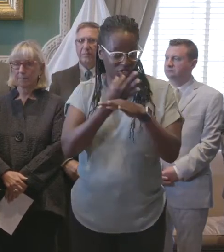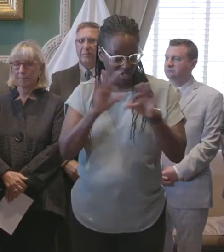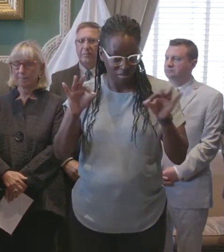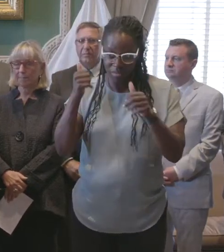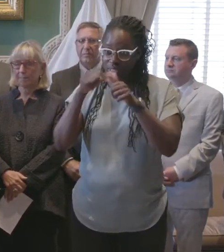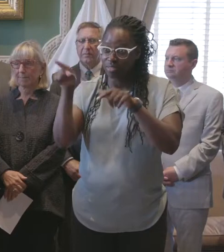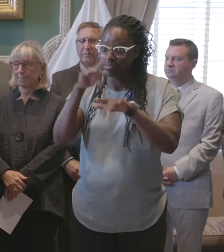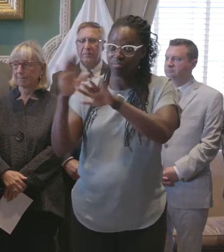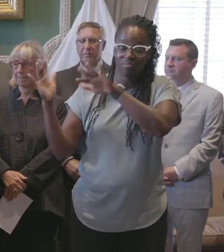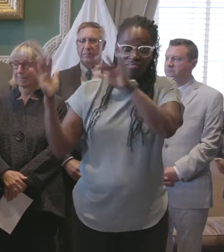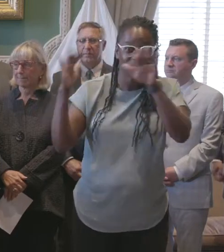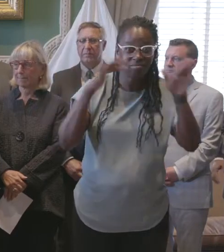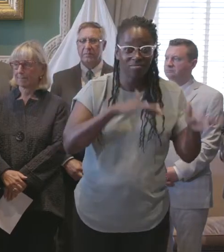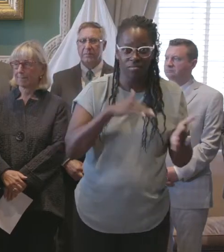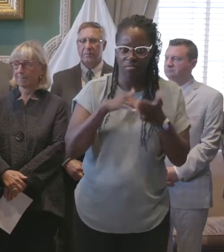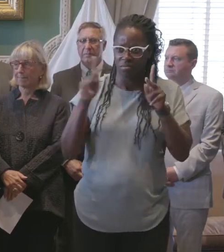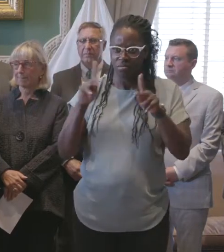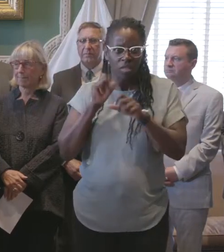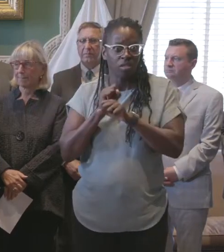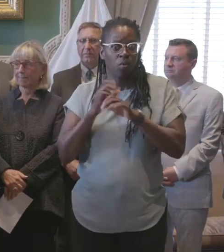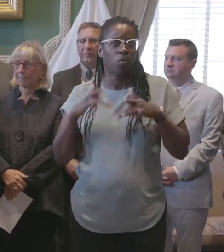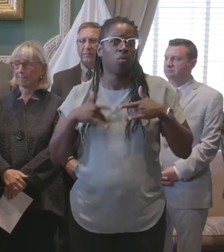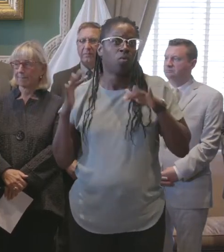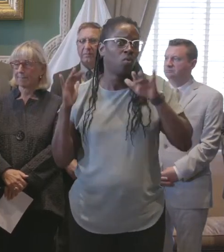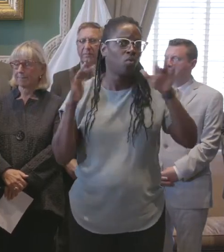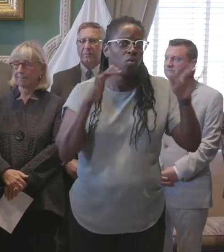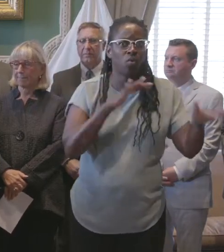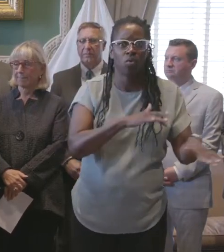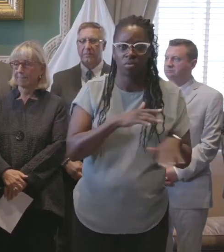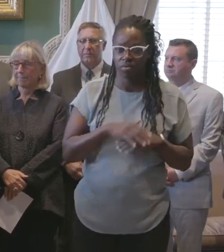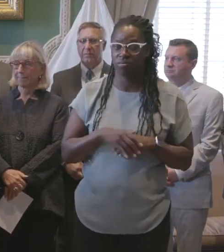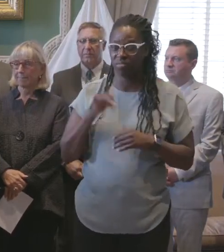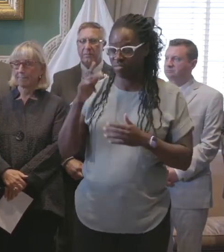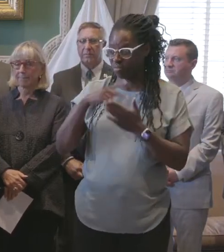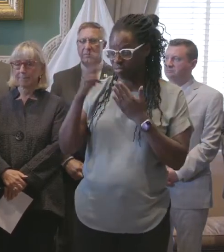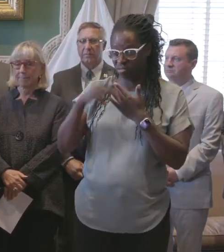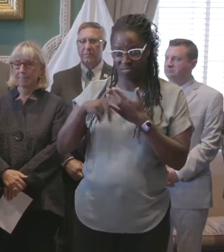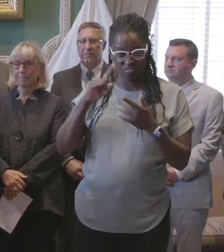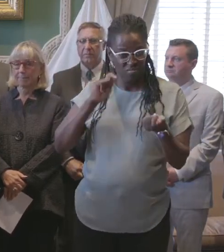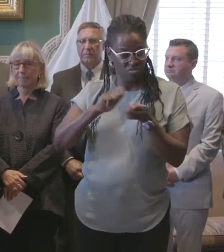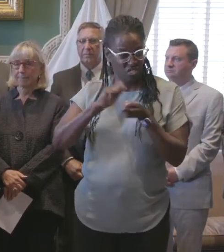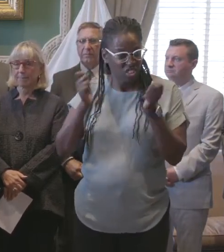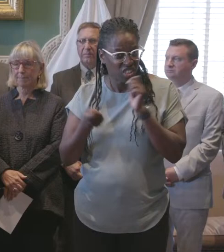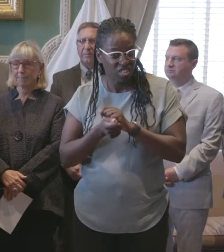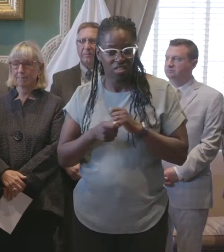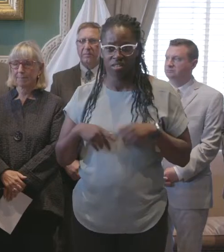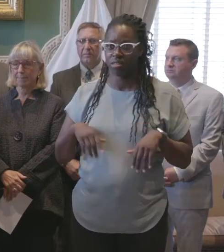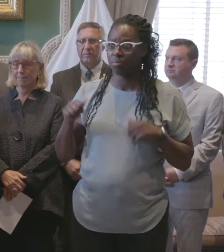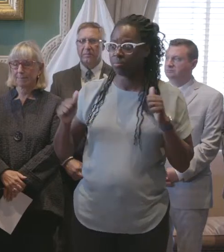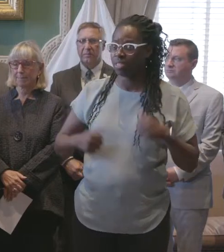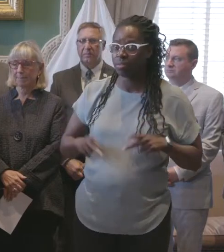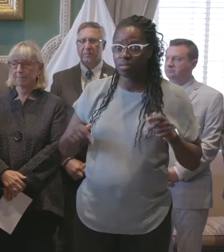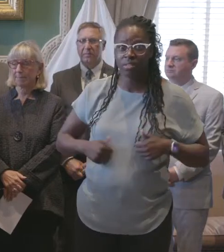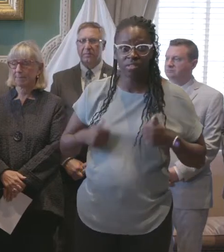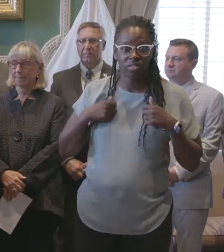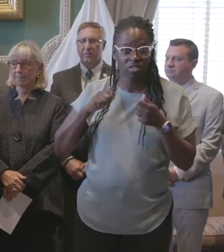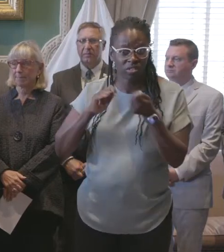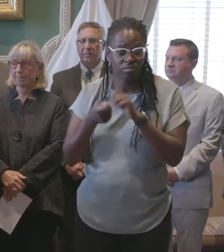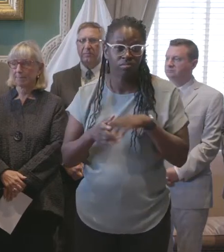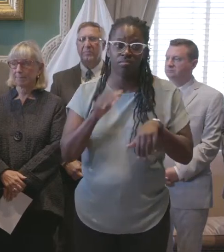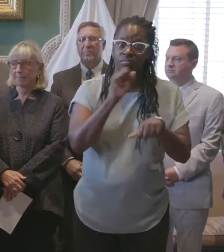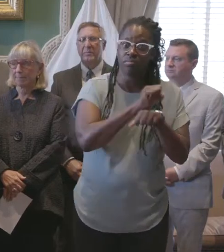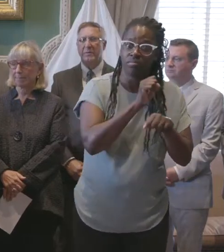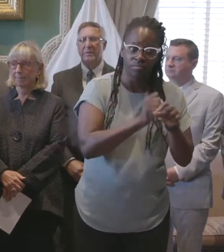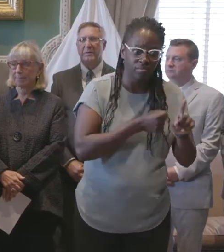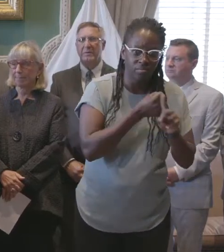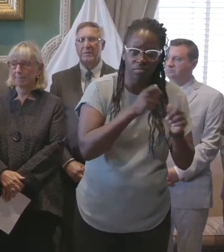thousands of people to school. It's been a game changer for them, for our workforce. This year's budget builds on